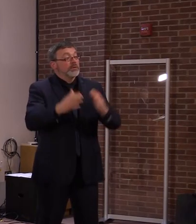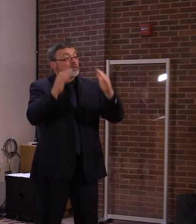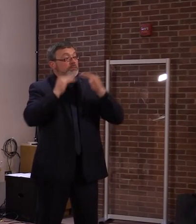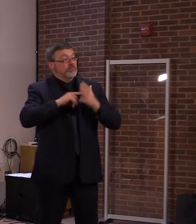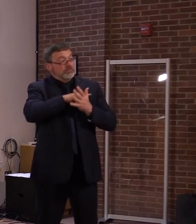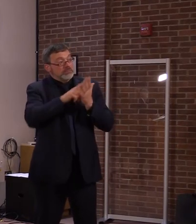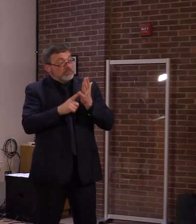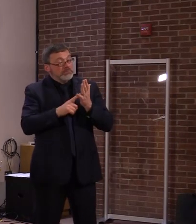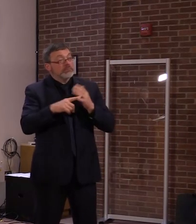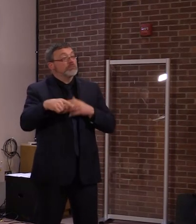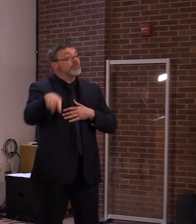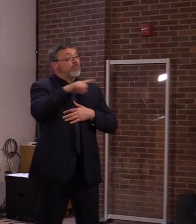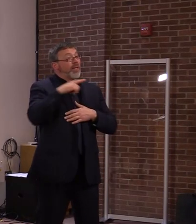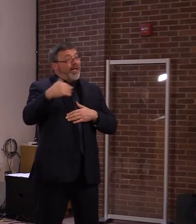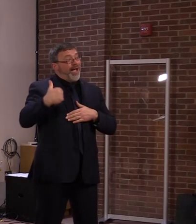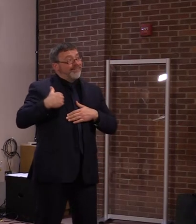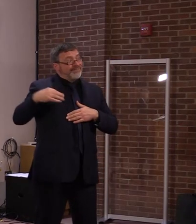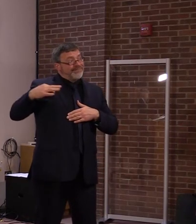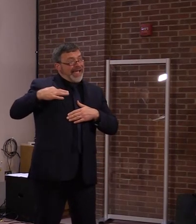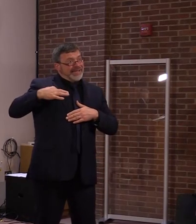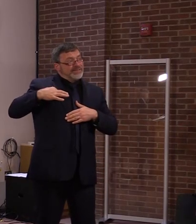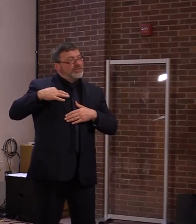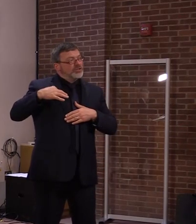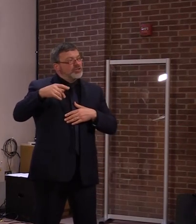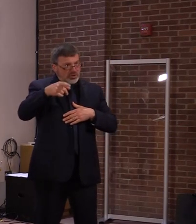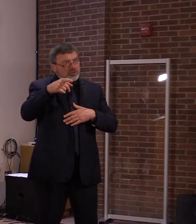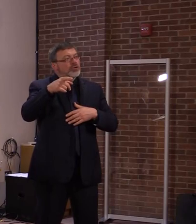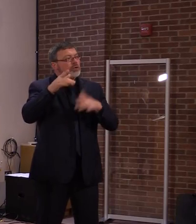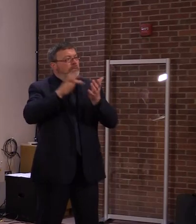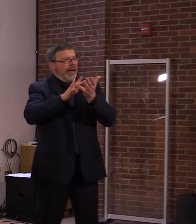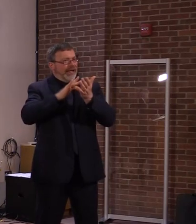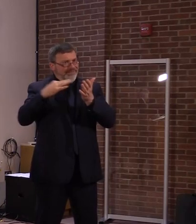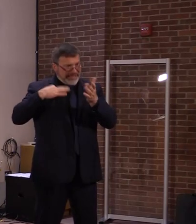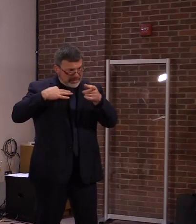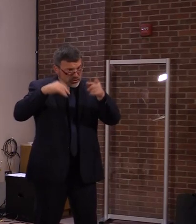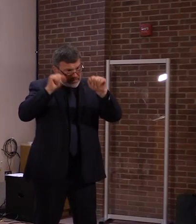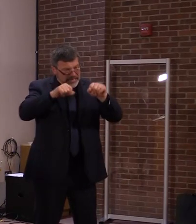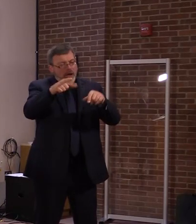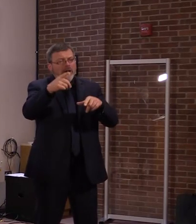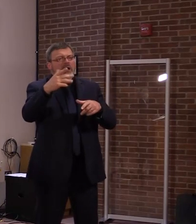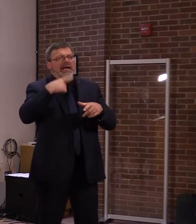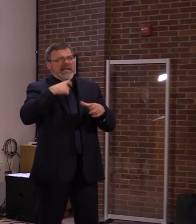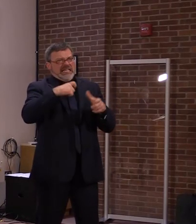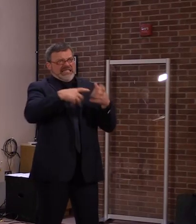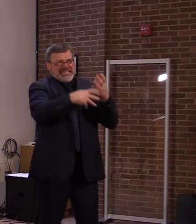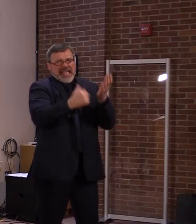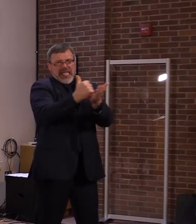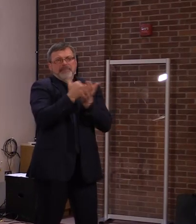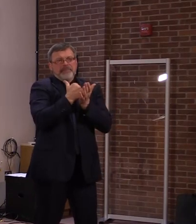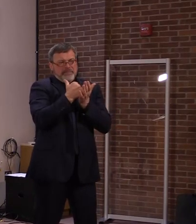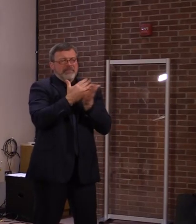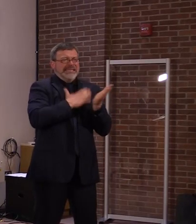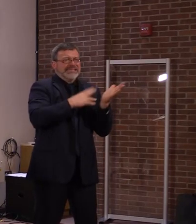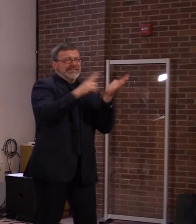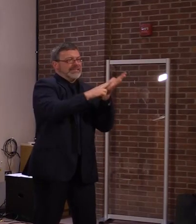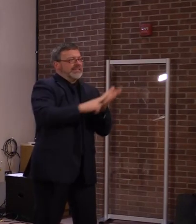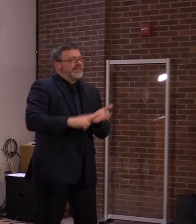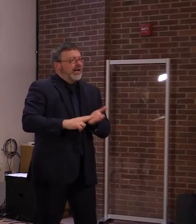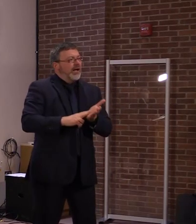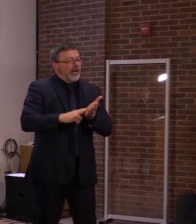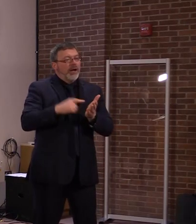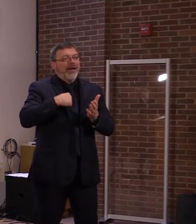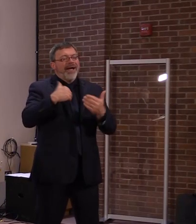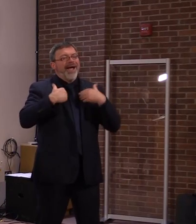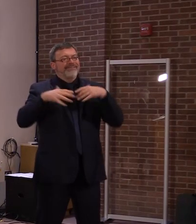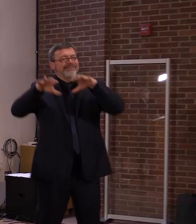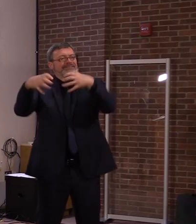to help with vaccines by joining Vermont's Medical Reserve Corps. We are in need of volunteers.